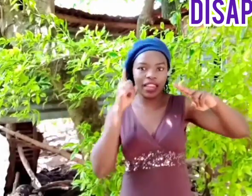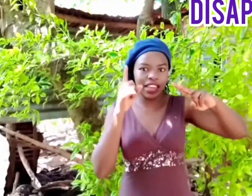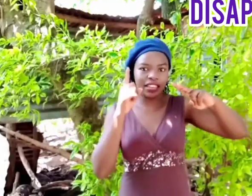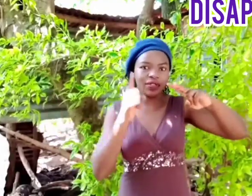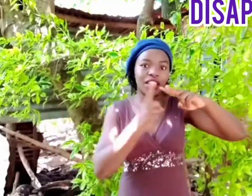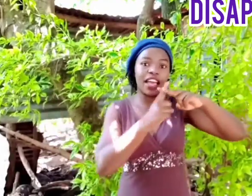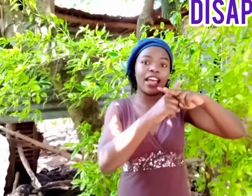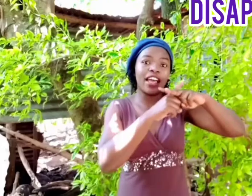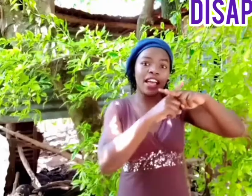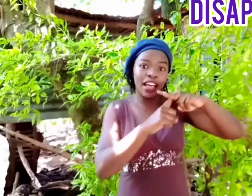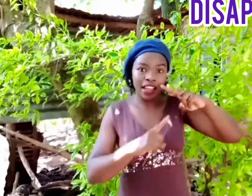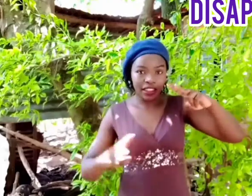index finger.